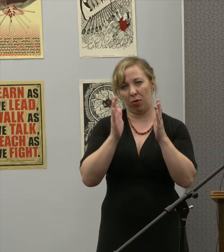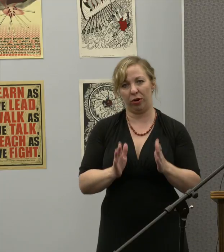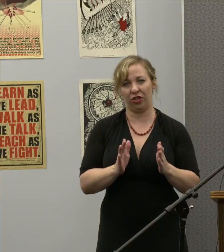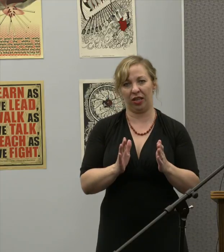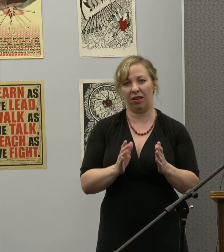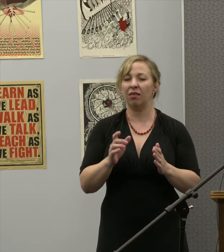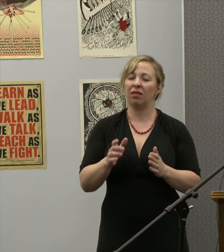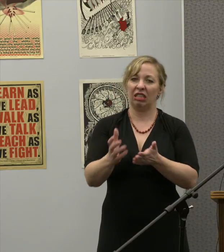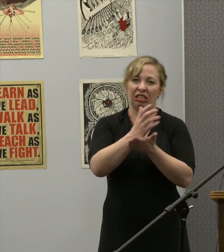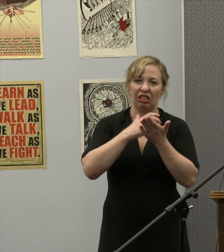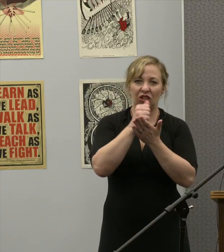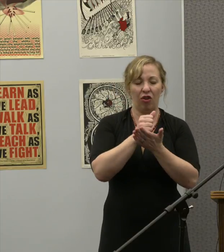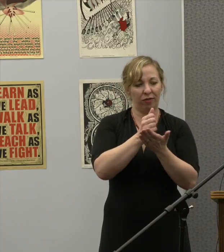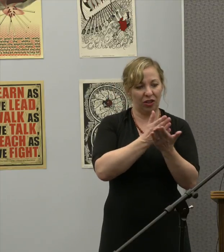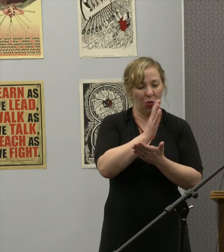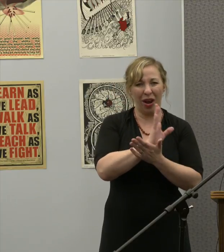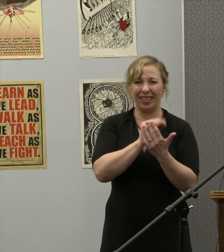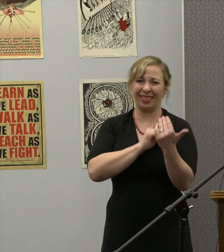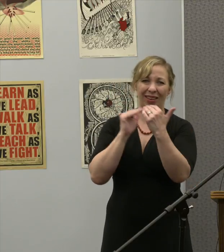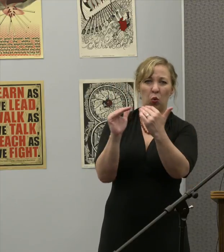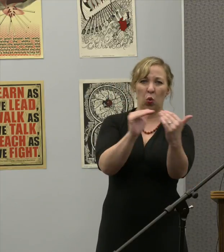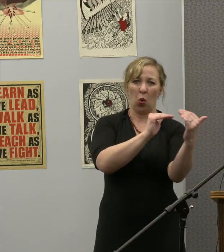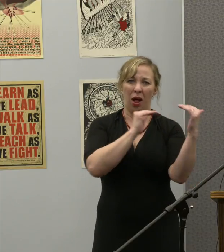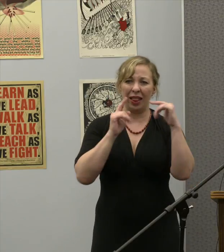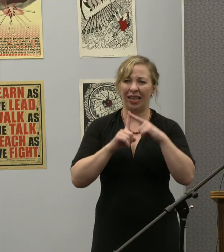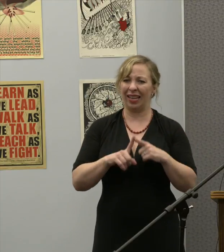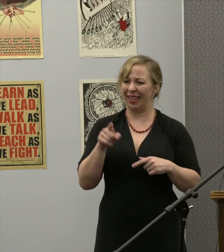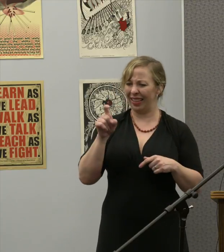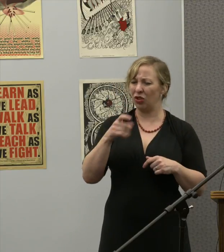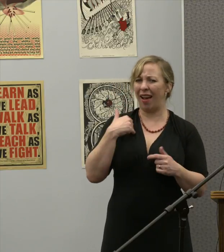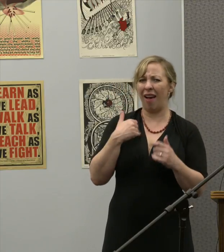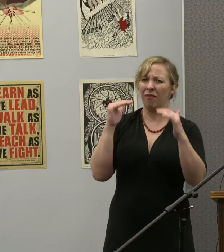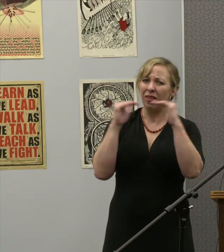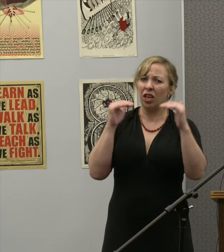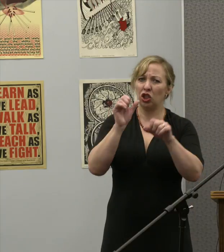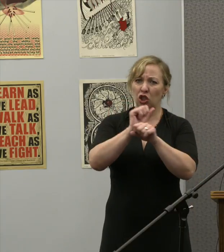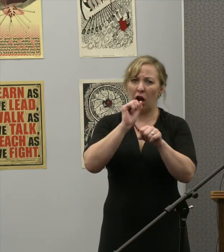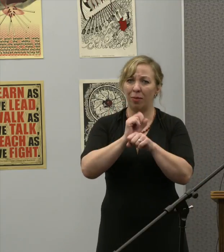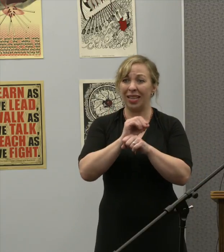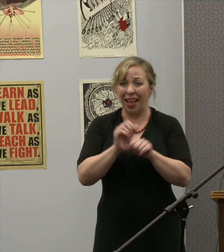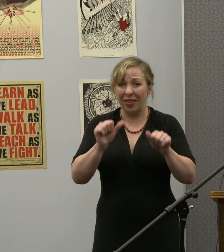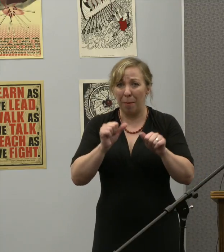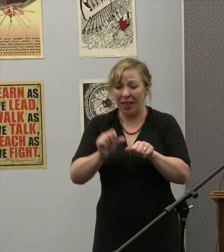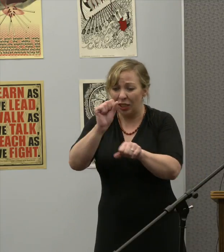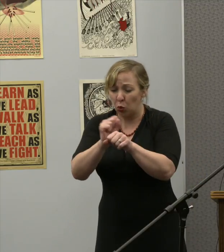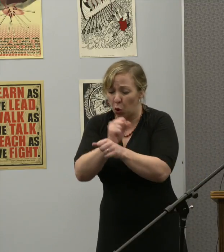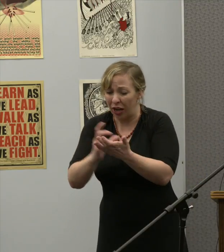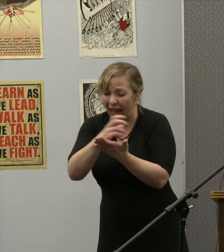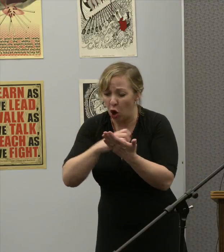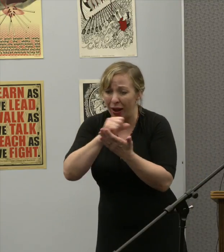every person in the United States has the right to dignified jobs and living wages,